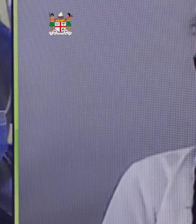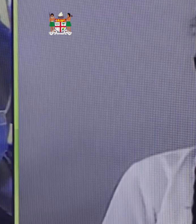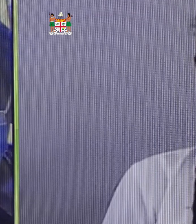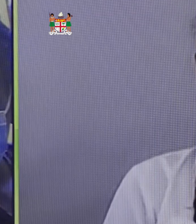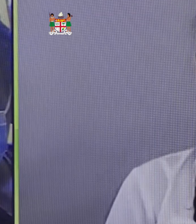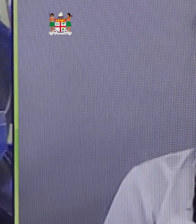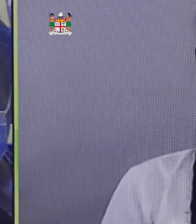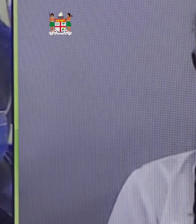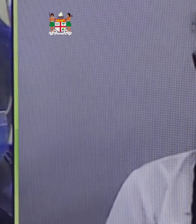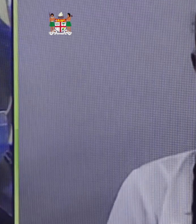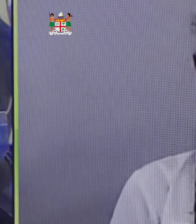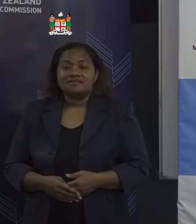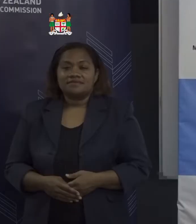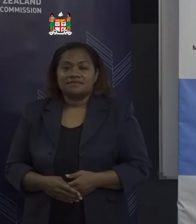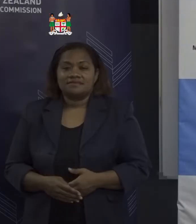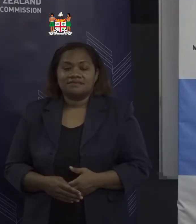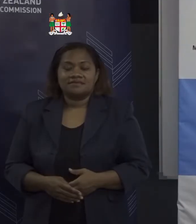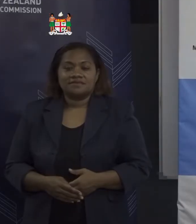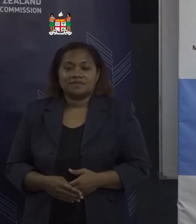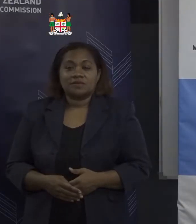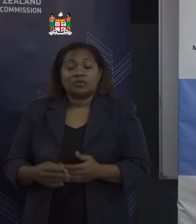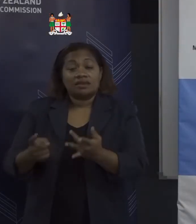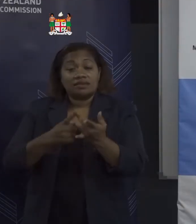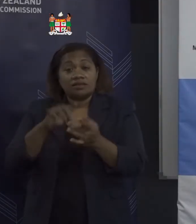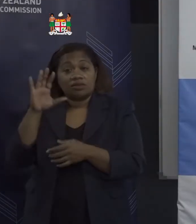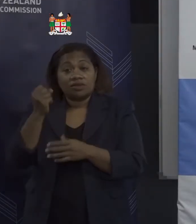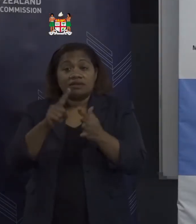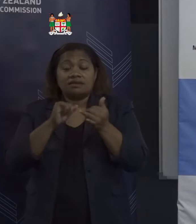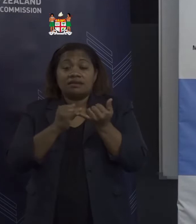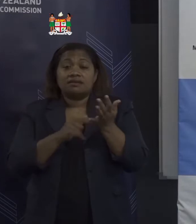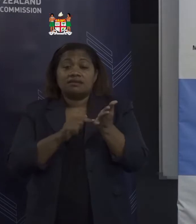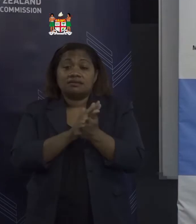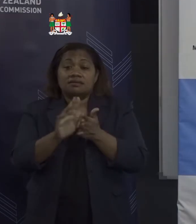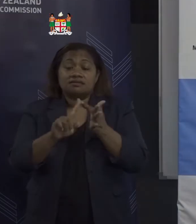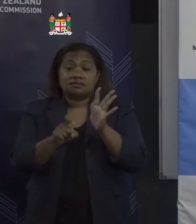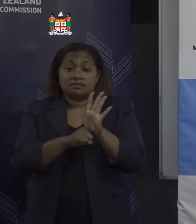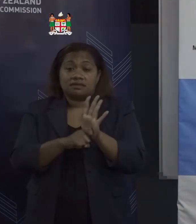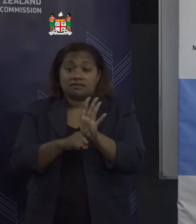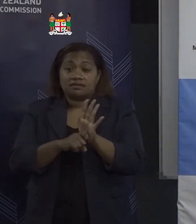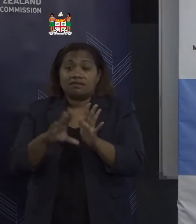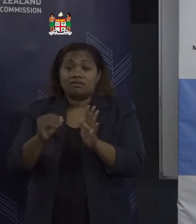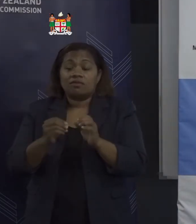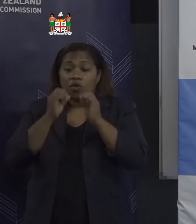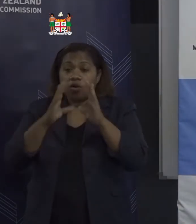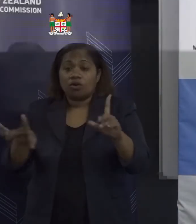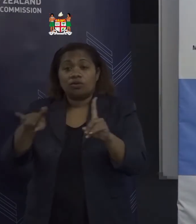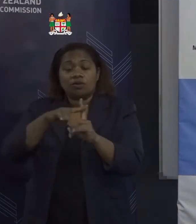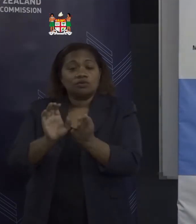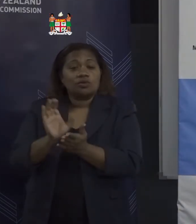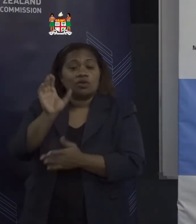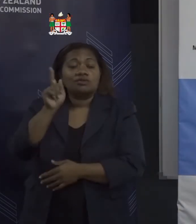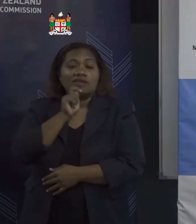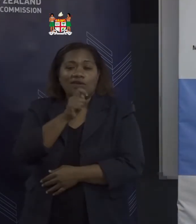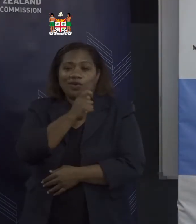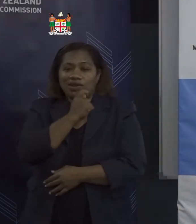participate, and thank you. The other winner is Esther Takala, Holy Cross College, Tabiuni. Congratulations,